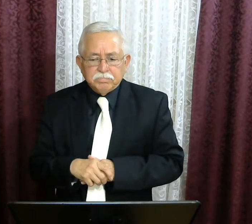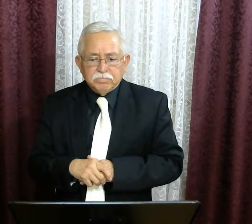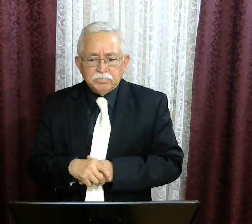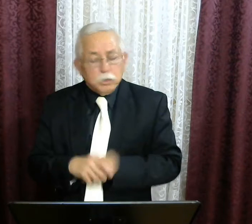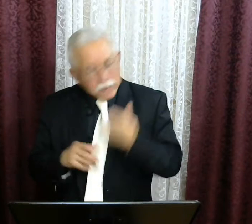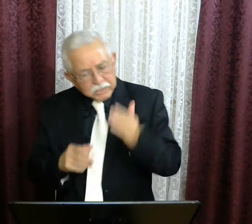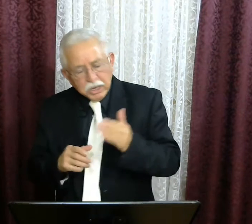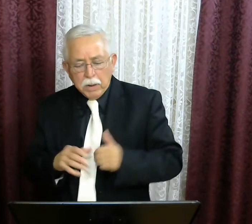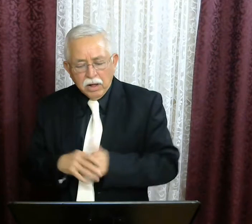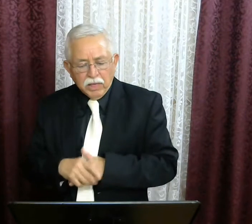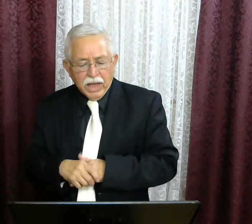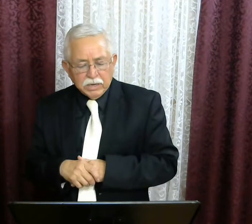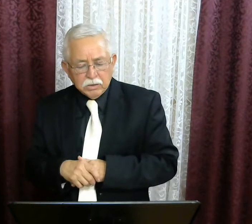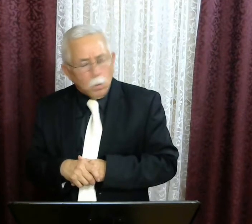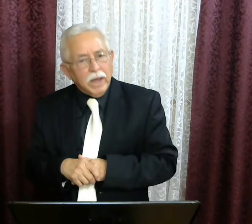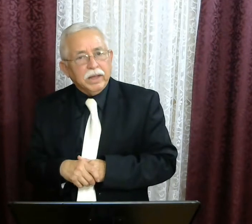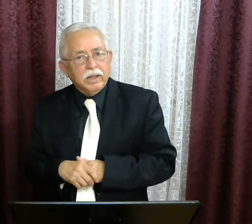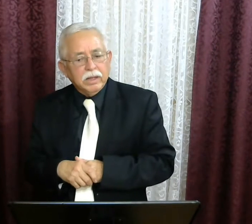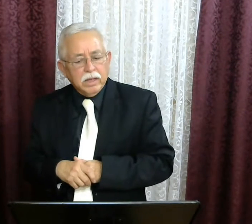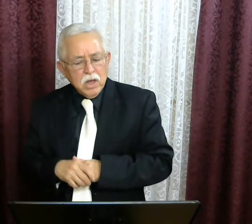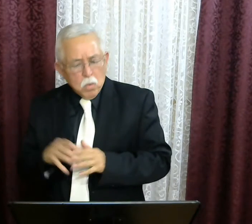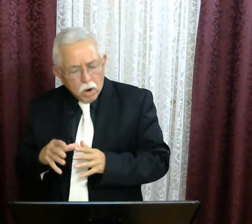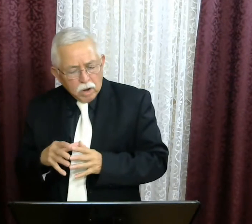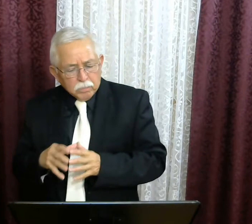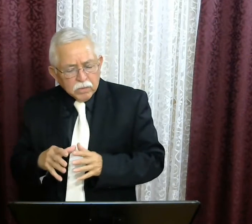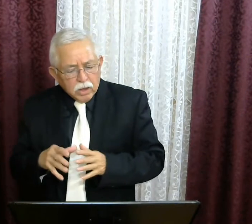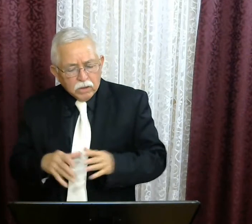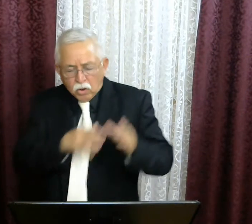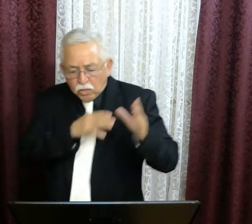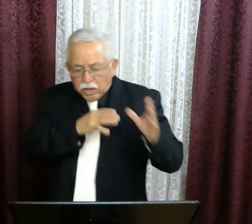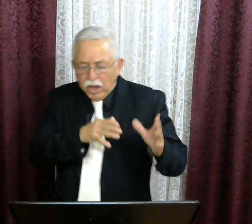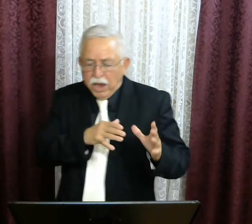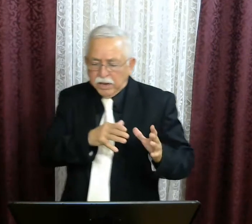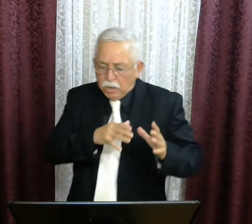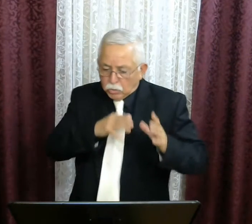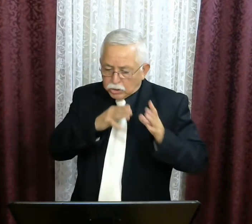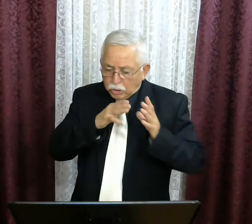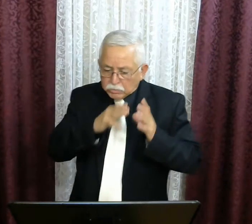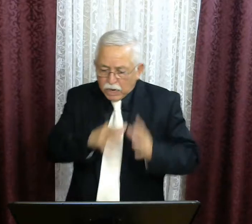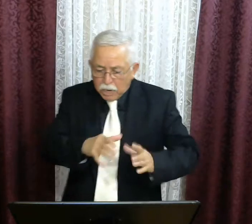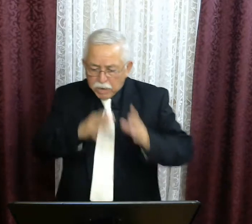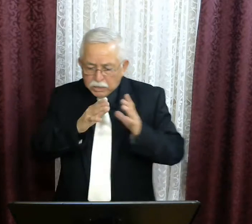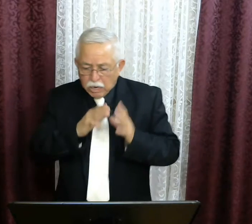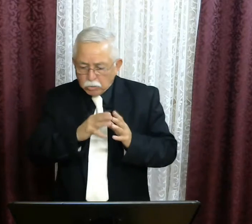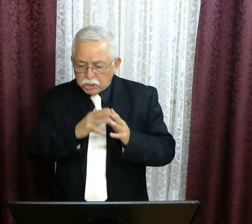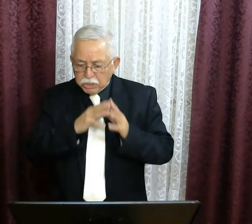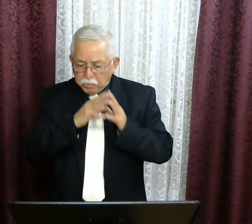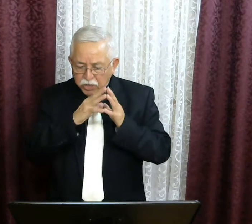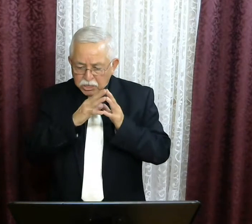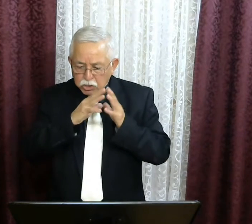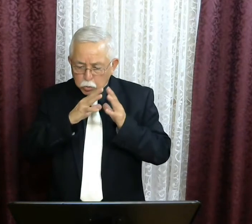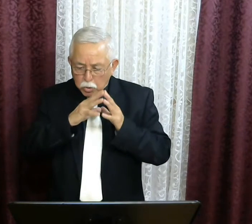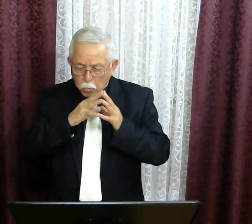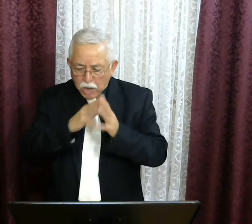You might think about that. Why? Well, on the other hand, we sometimes might not receive things we want